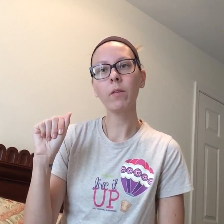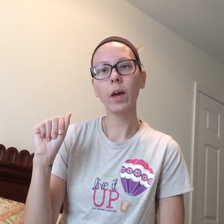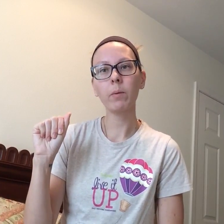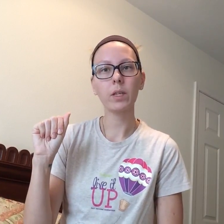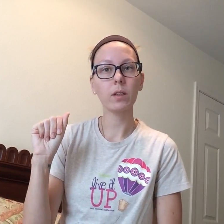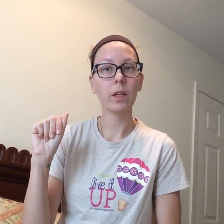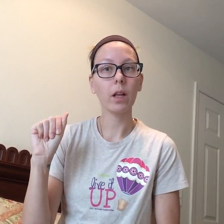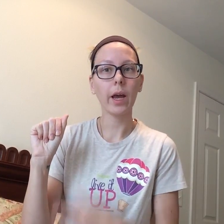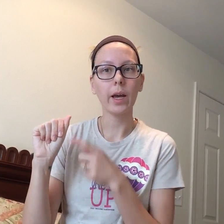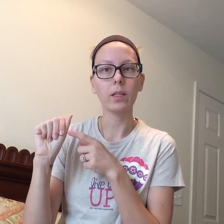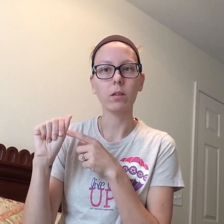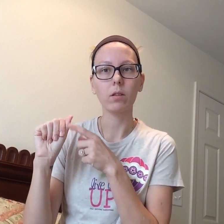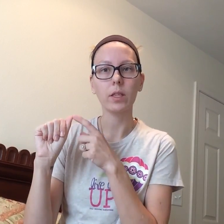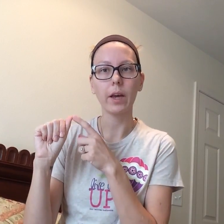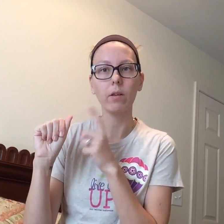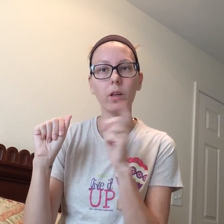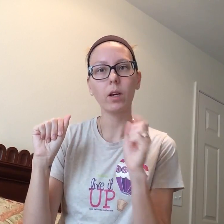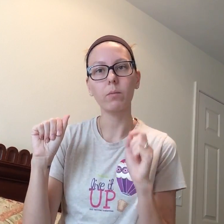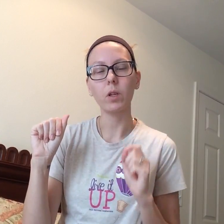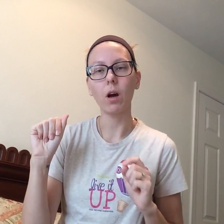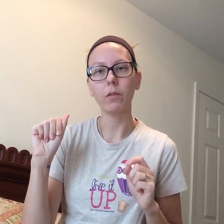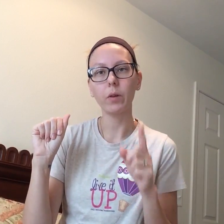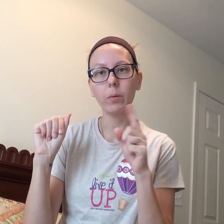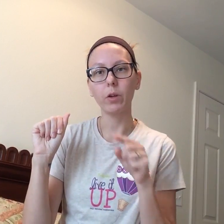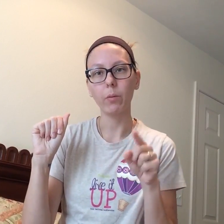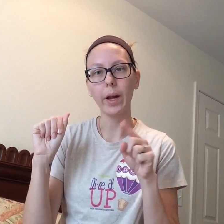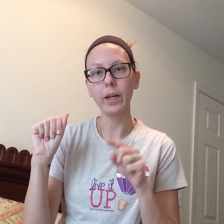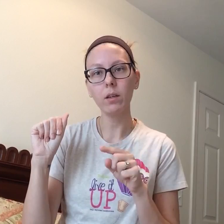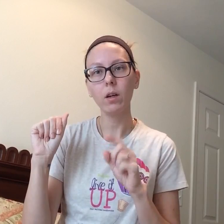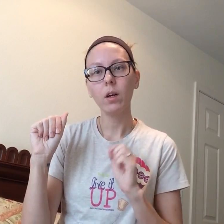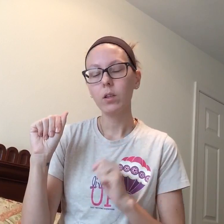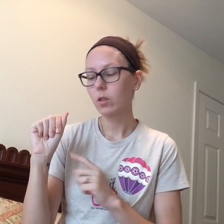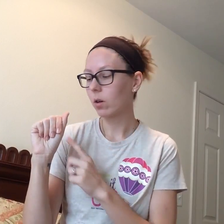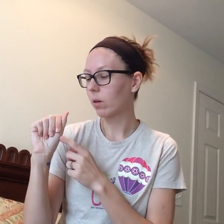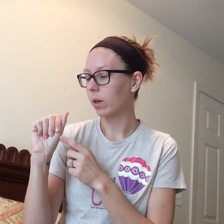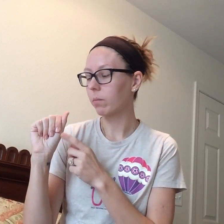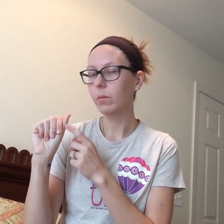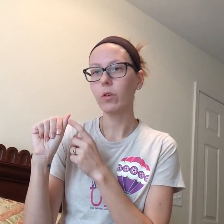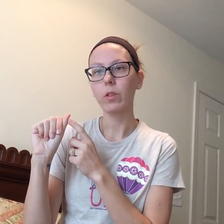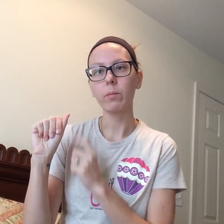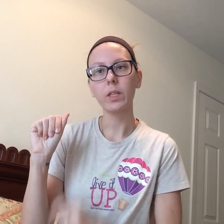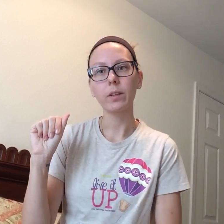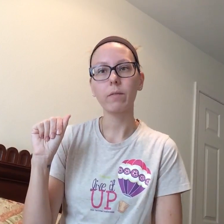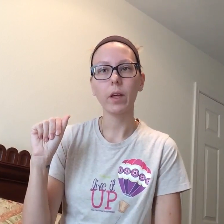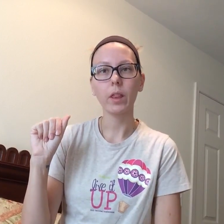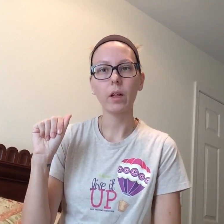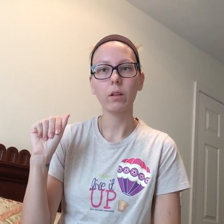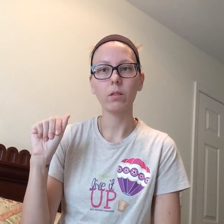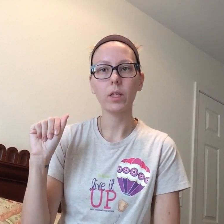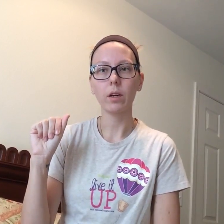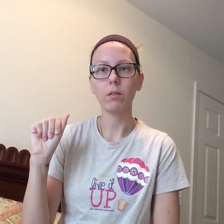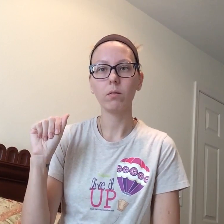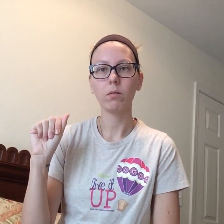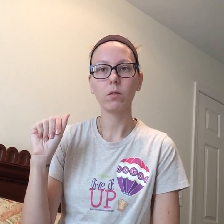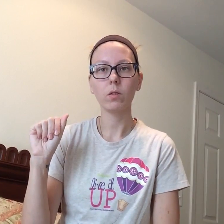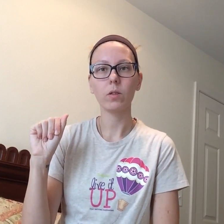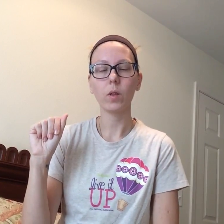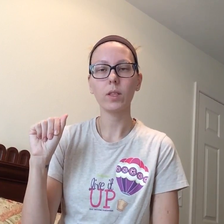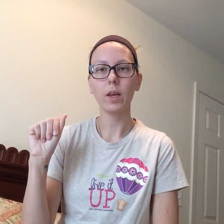A because a little A has a little tail that comes off of it when you write it. So your thumb is kind of like that little tail. So that's